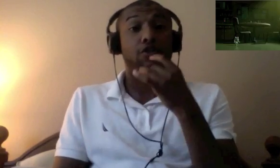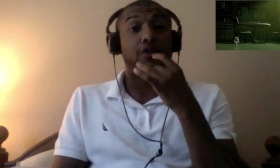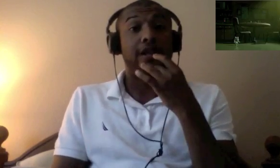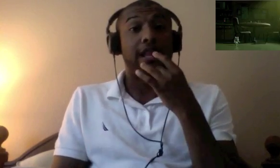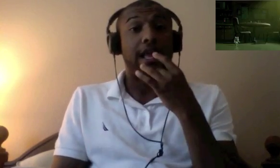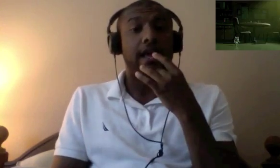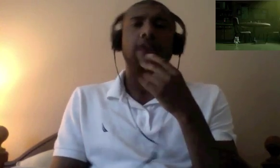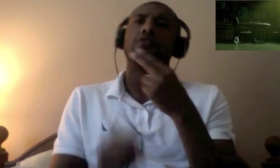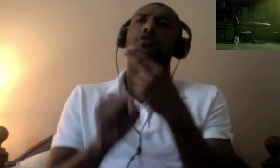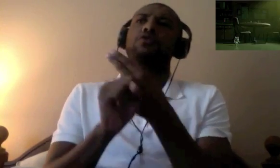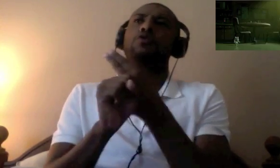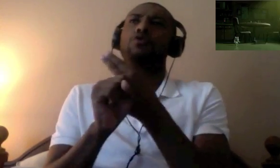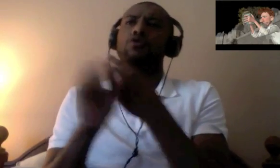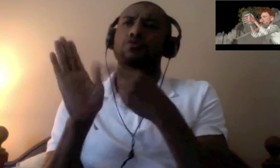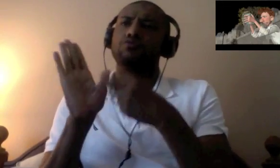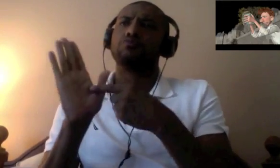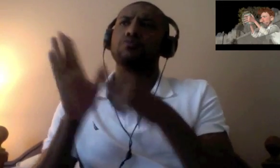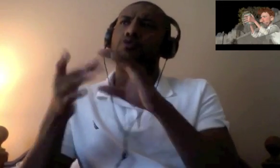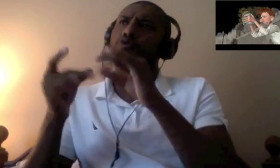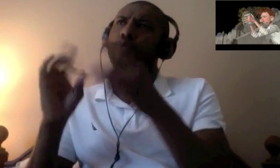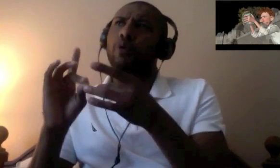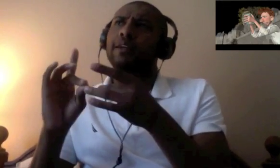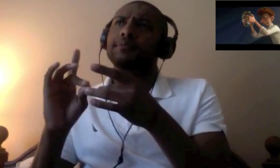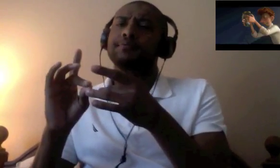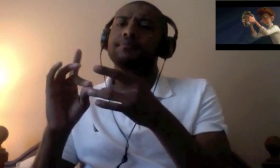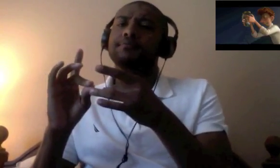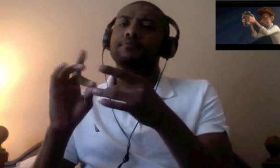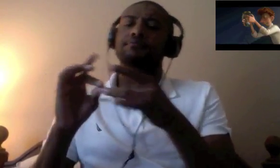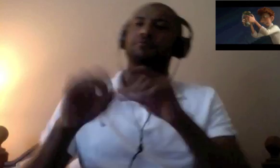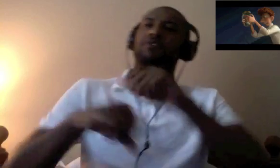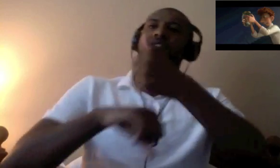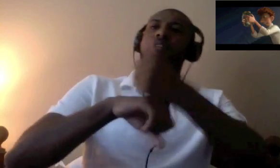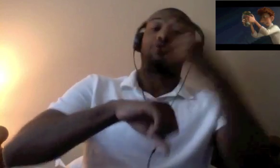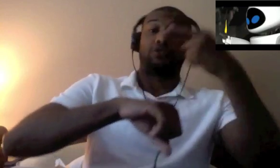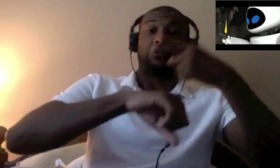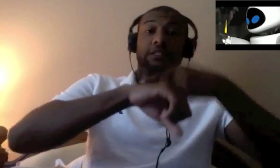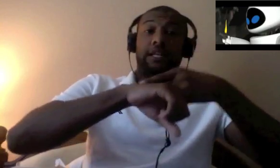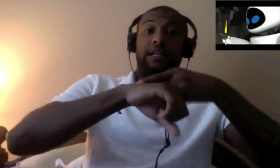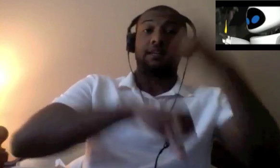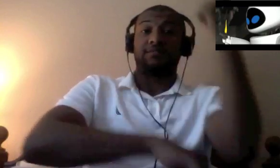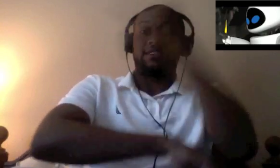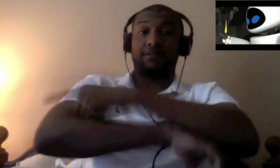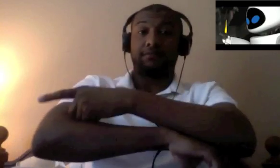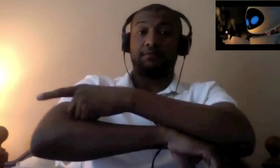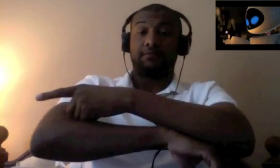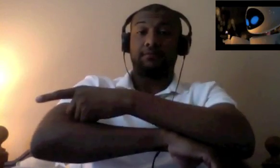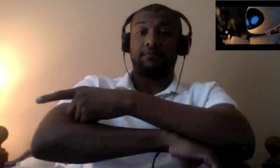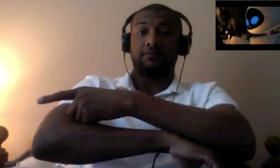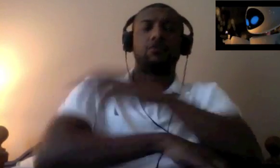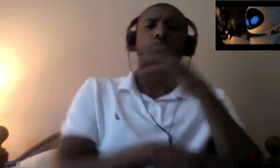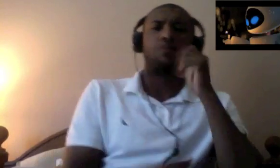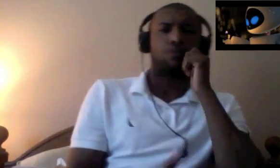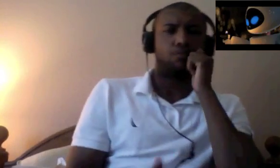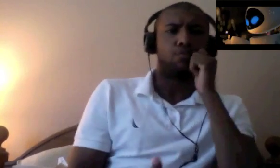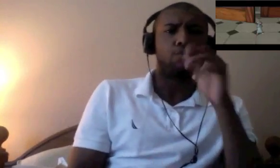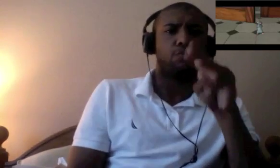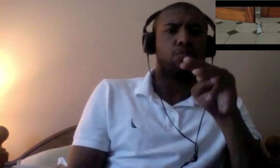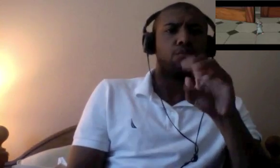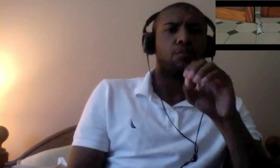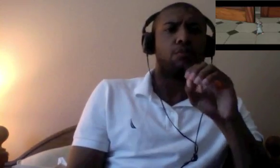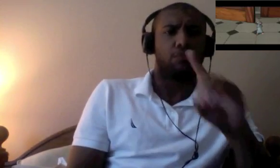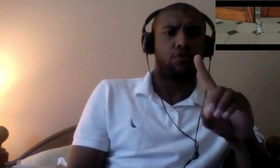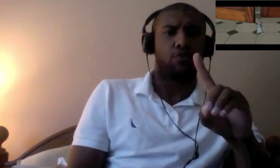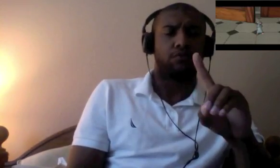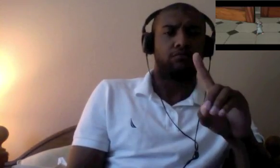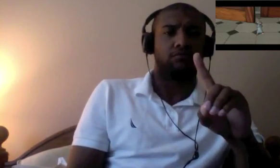to help tell story, to set the time of day, to create the mood,